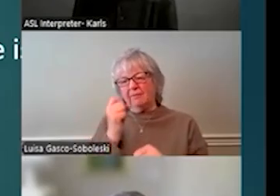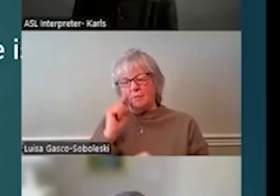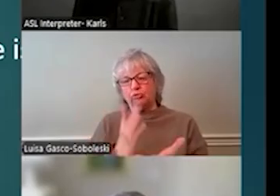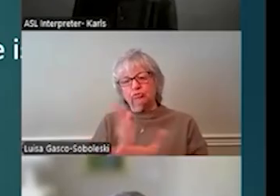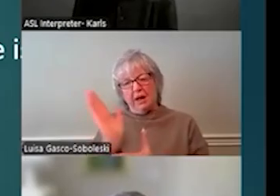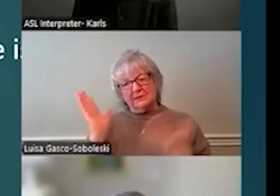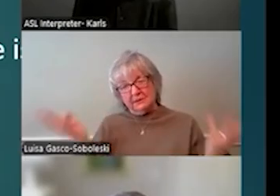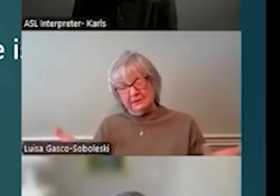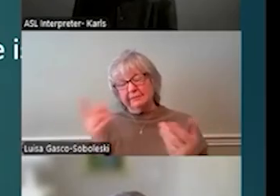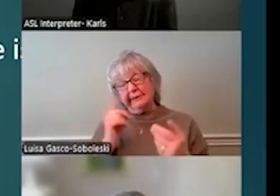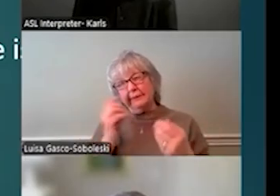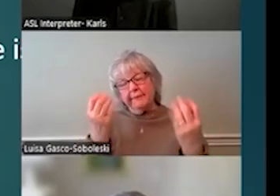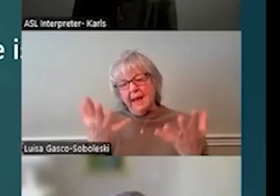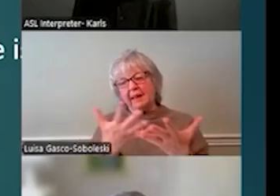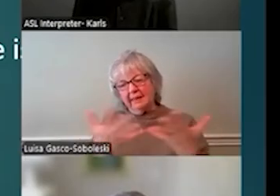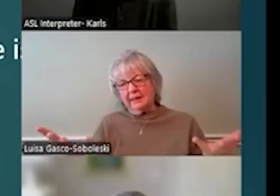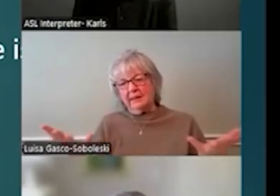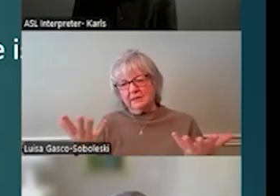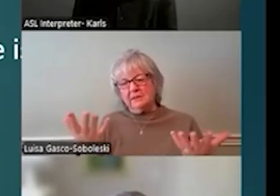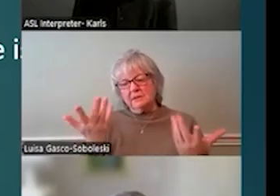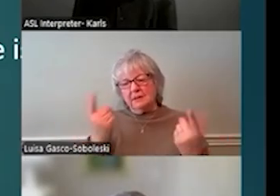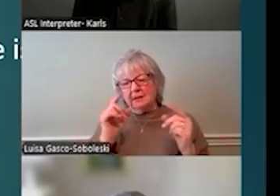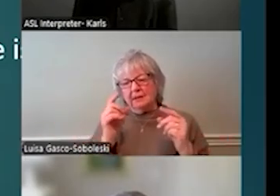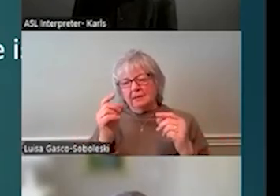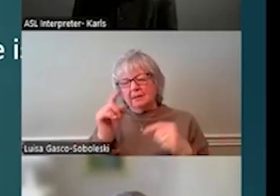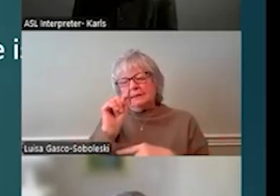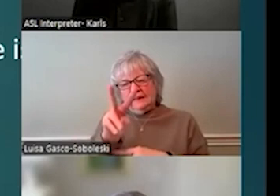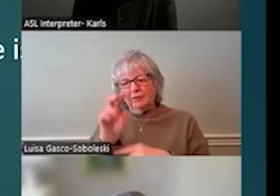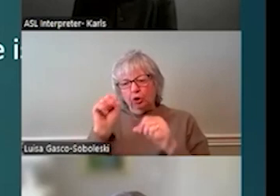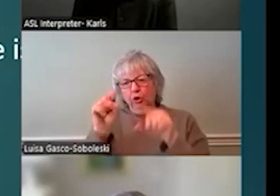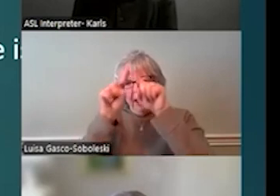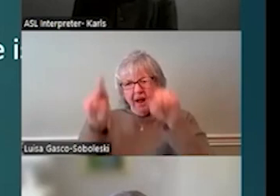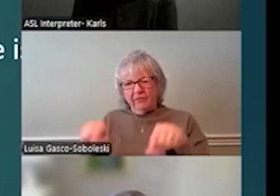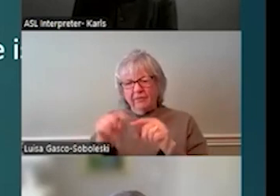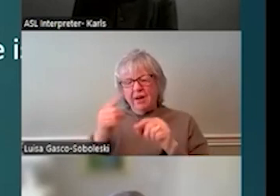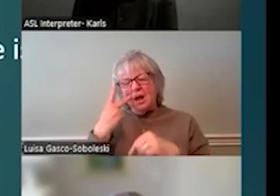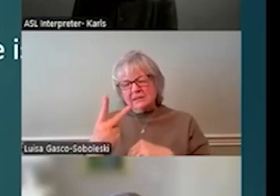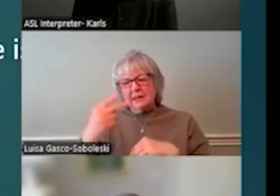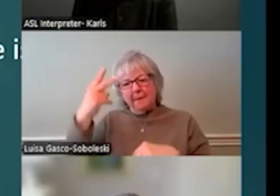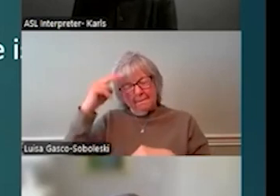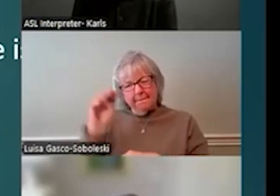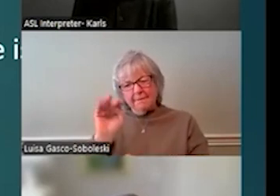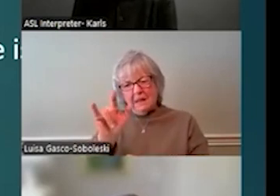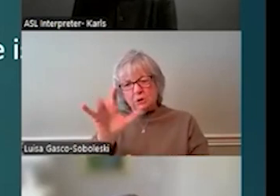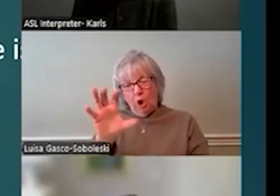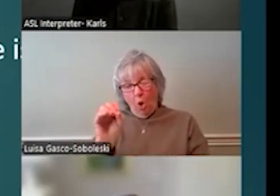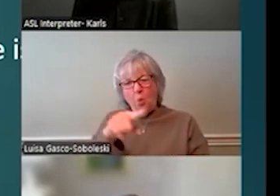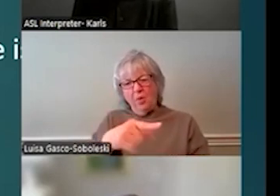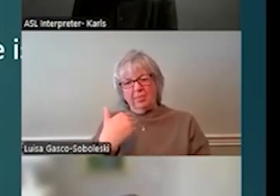continue fighting. So this is a daily fight to be able to fight for our rights with many things.